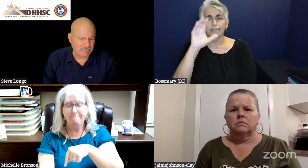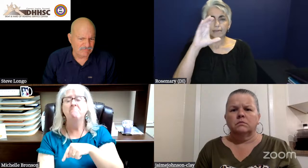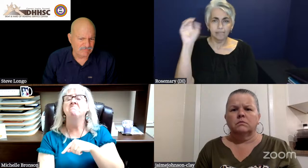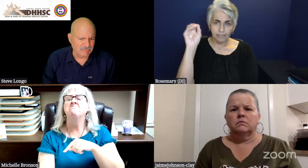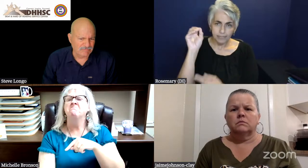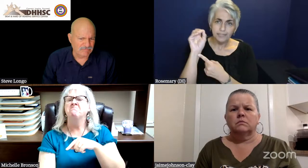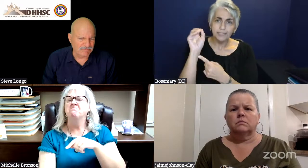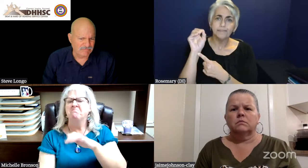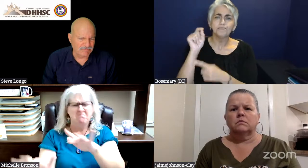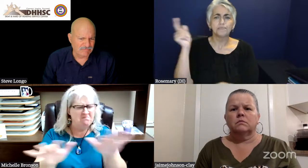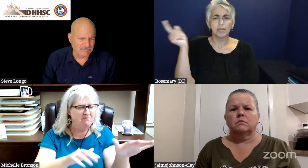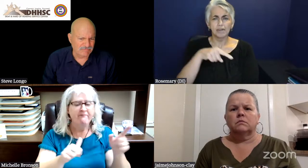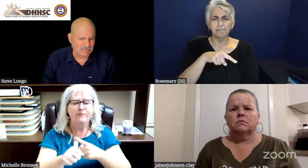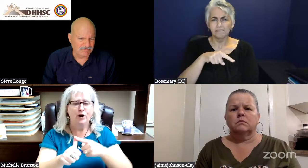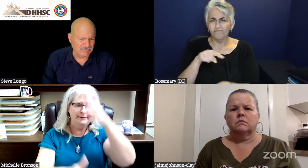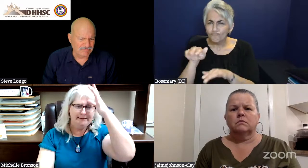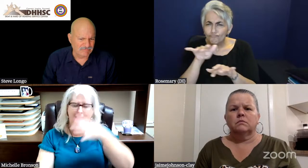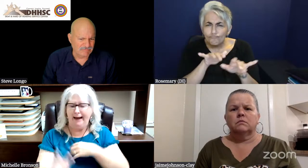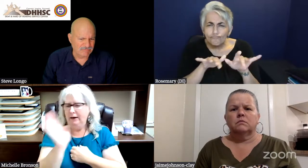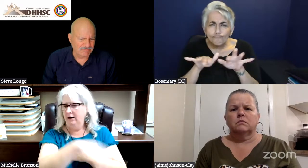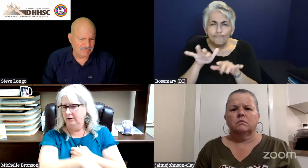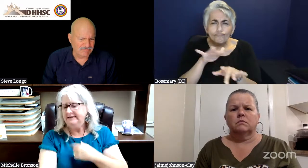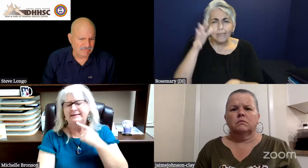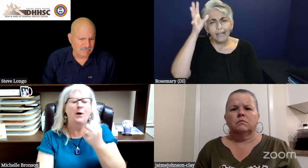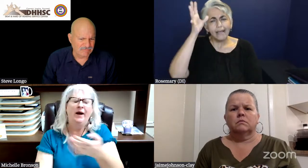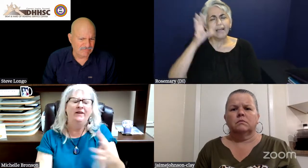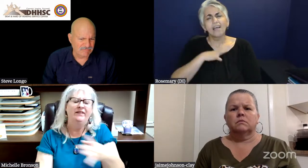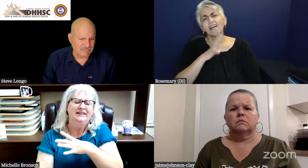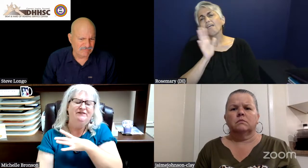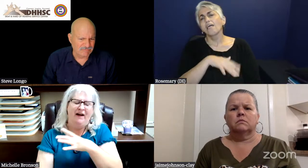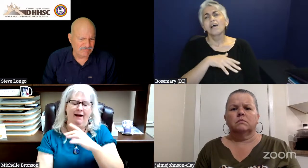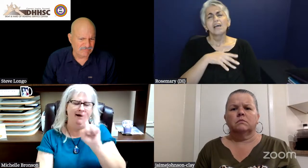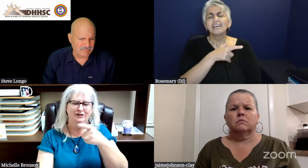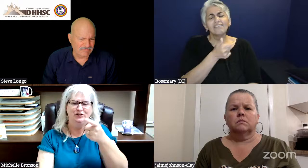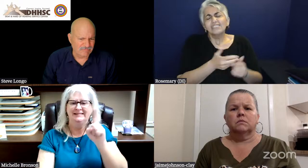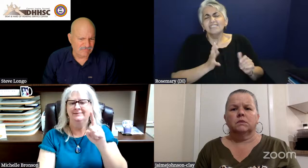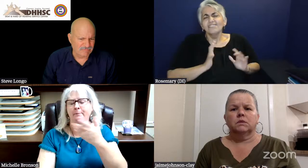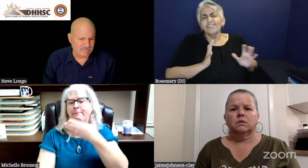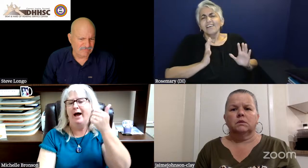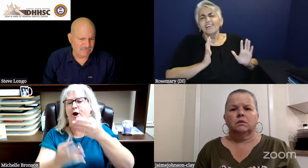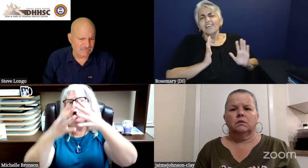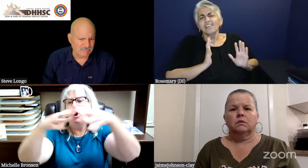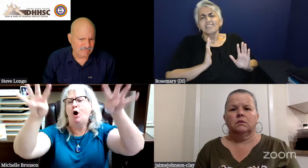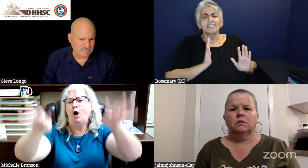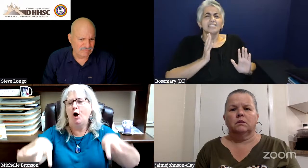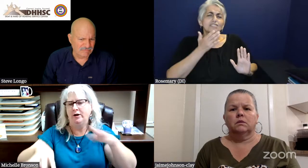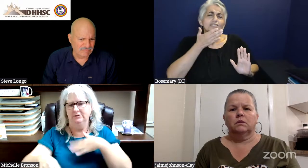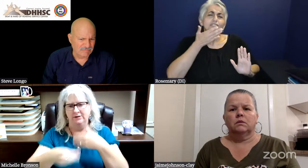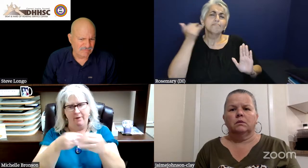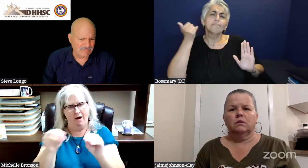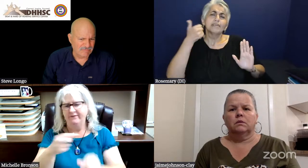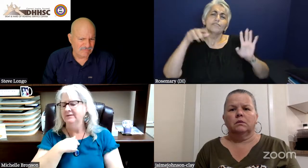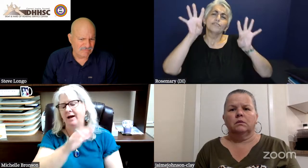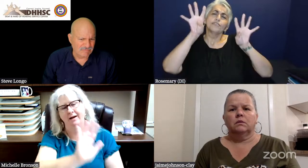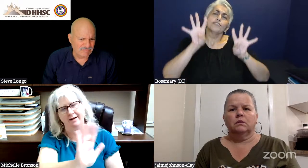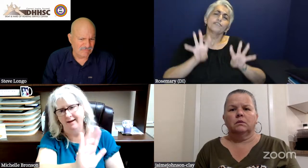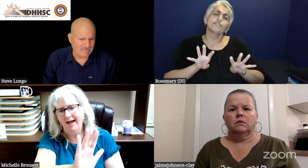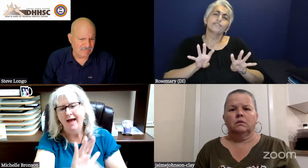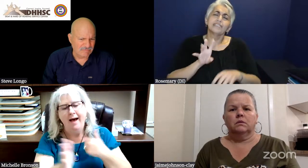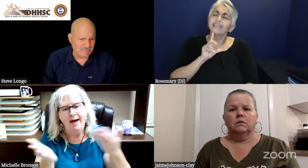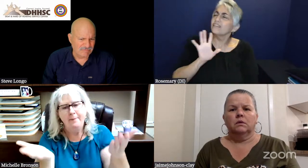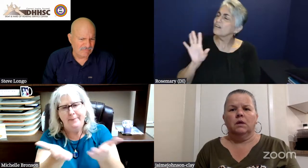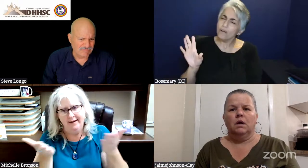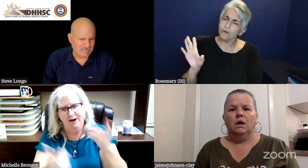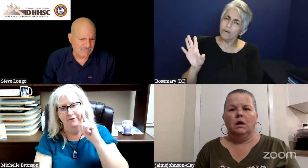So I called the air conditioning company, and the guy said, everything's fine,